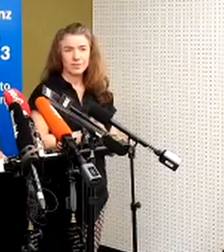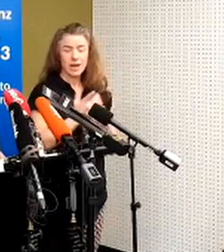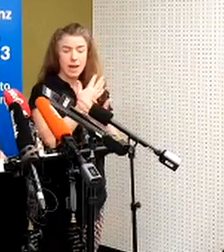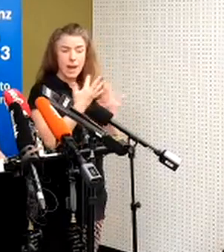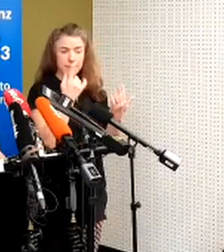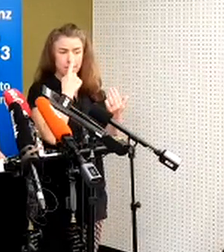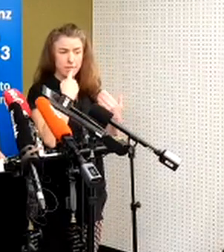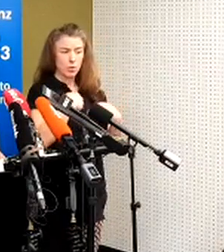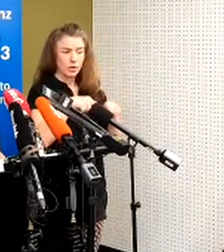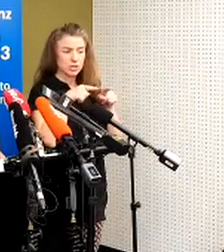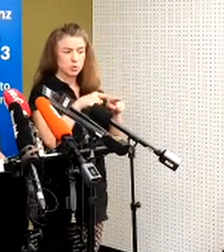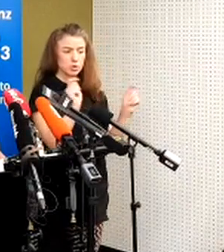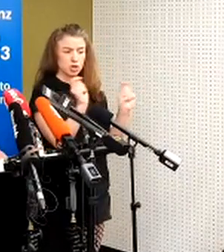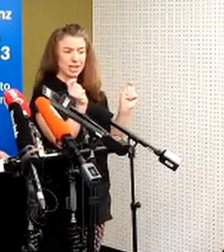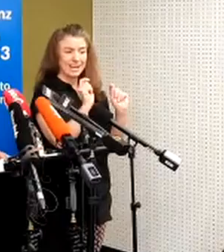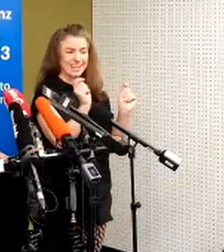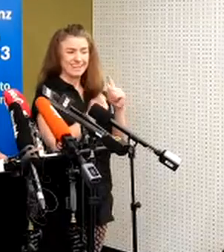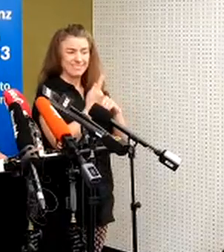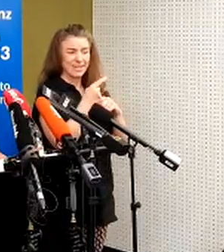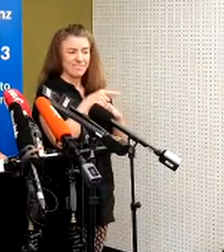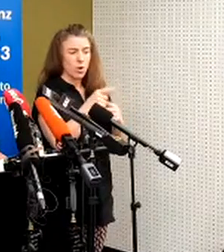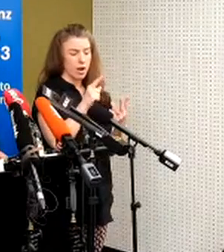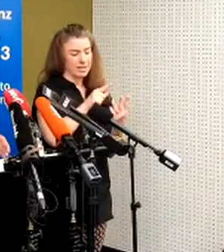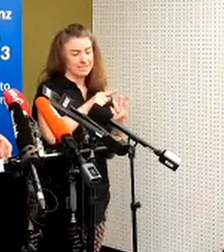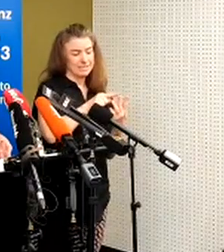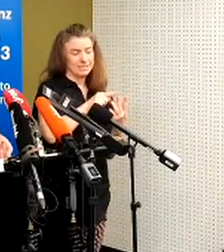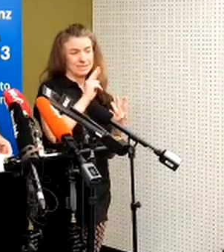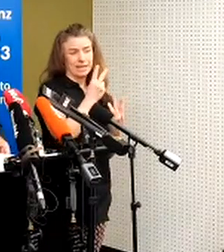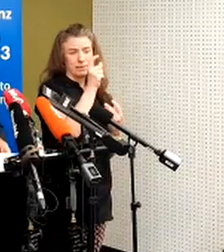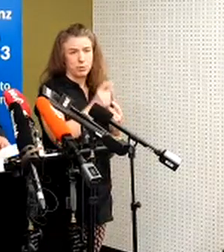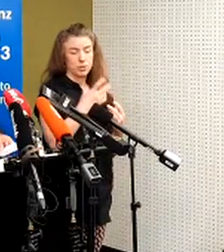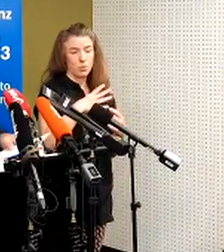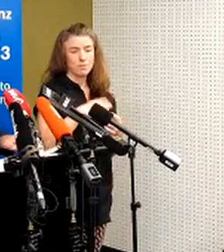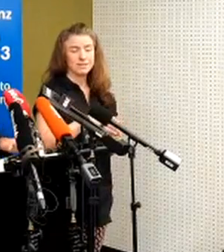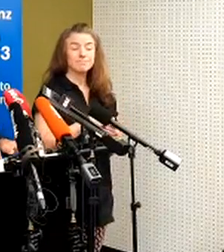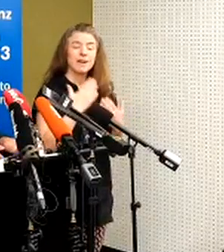this cheerleading event as well for case number 2? Sorry, I don't know. Thank you very much. I really